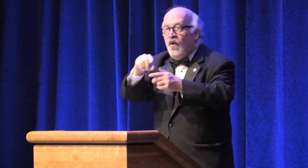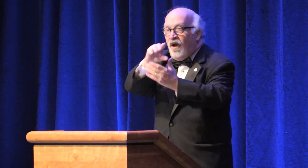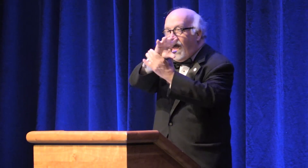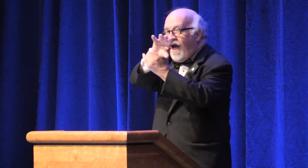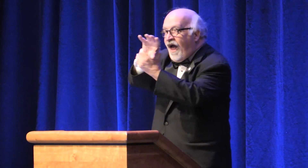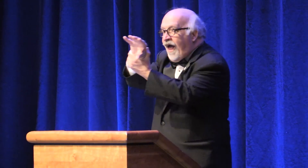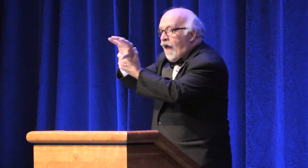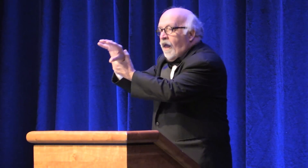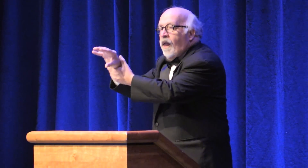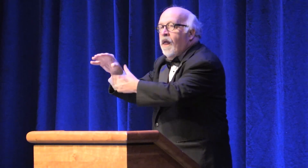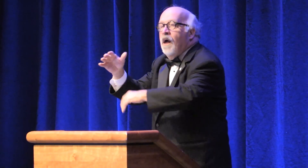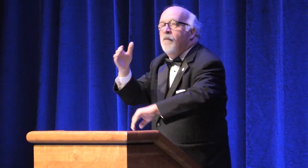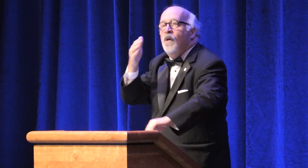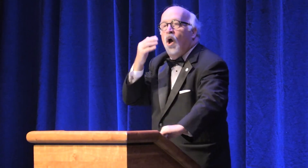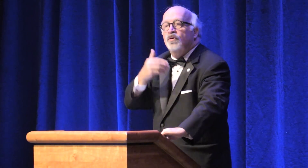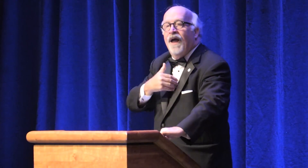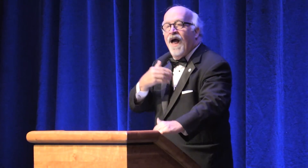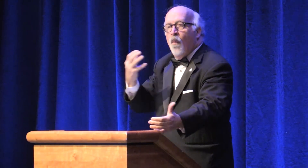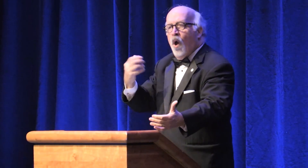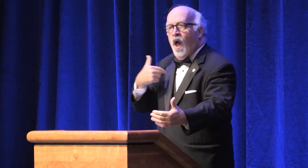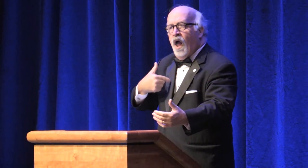Angie to take that video